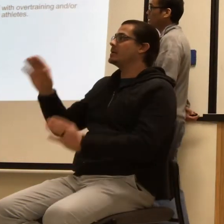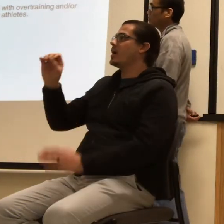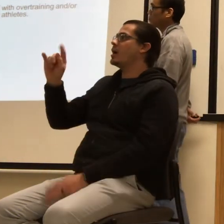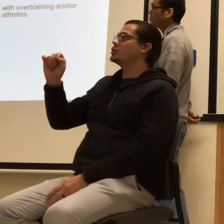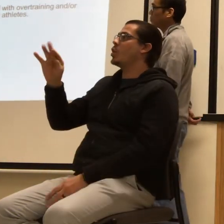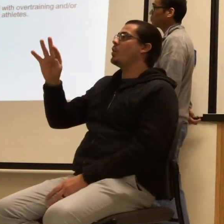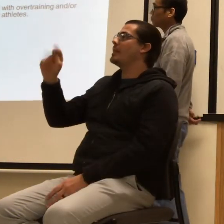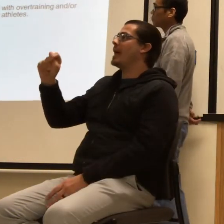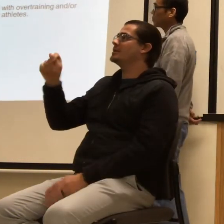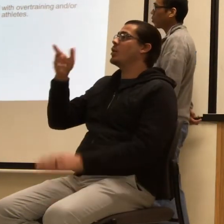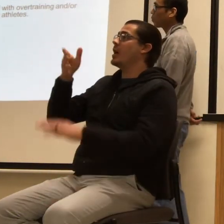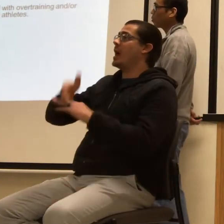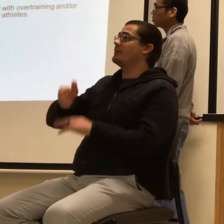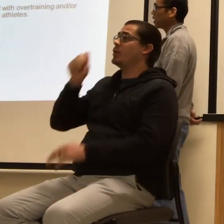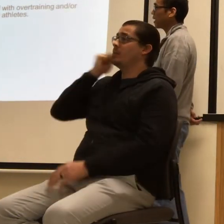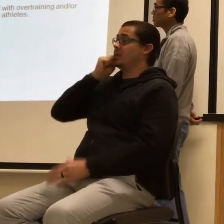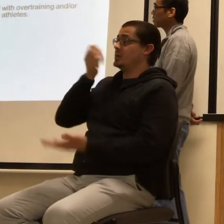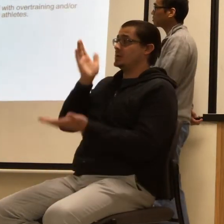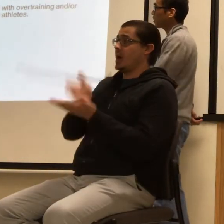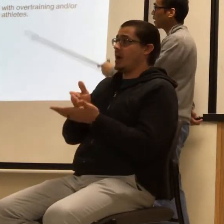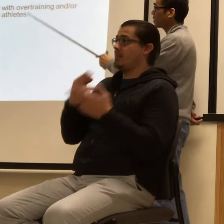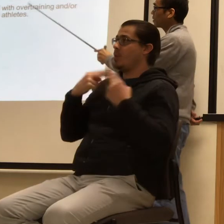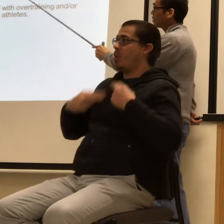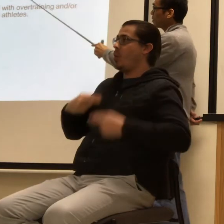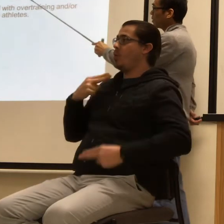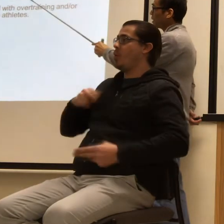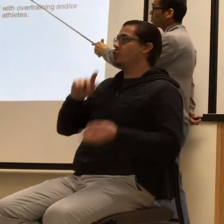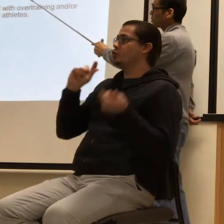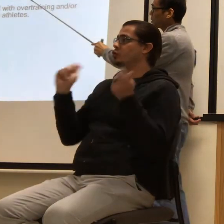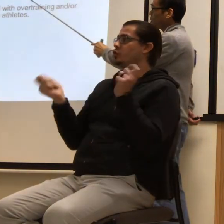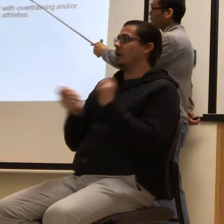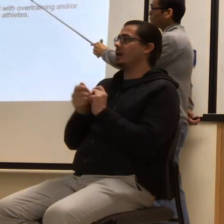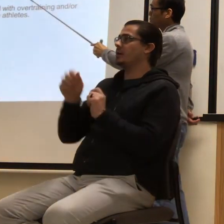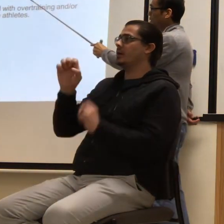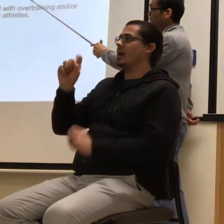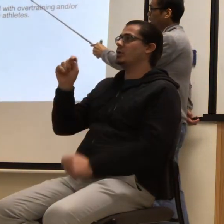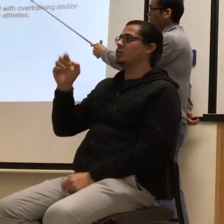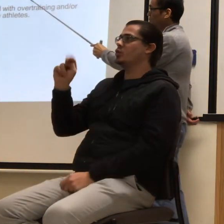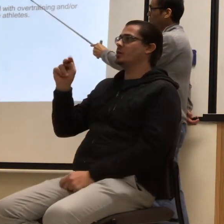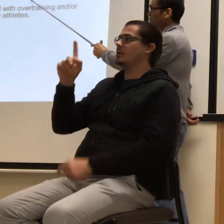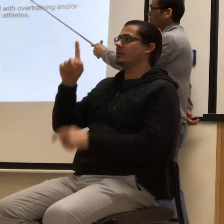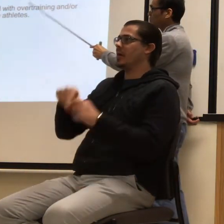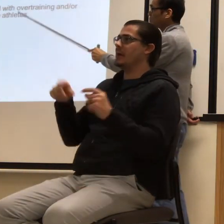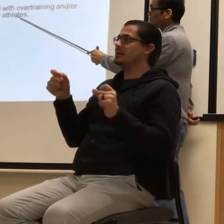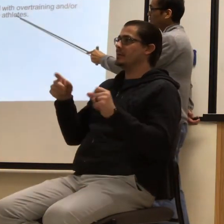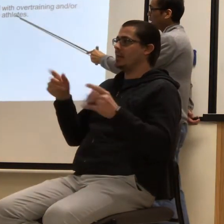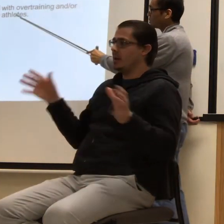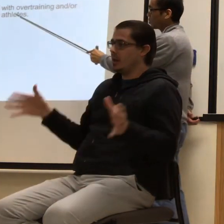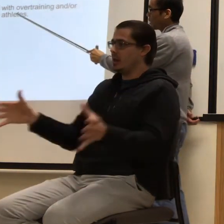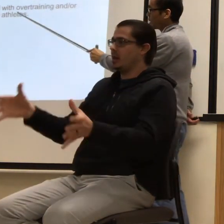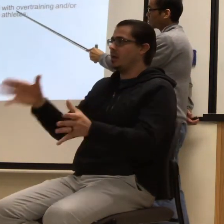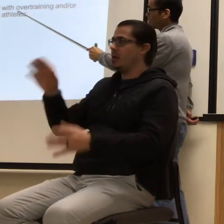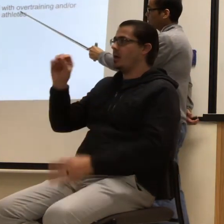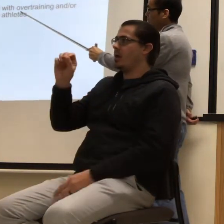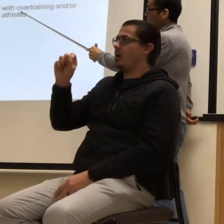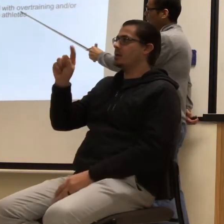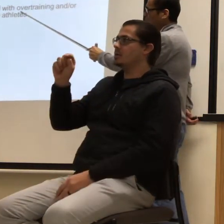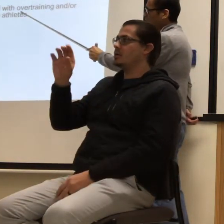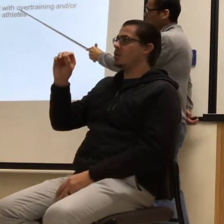menopause, the hormones change such that estrogen can no longer stimulate